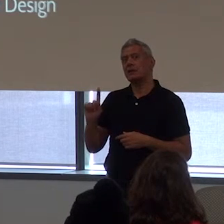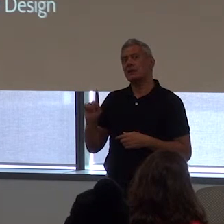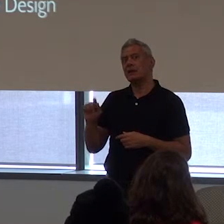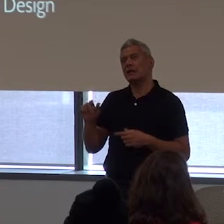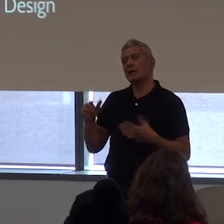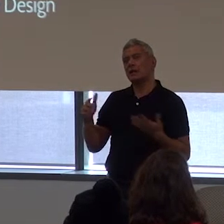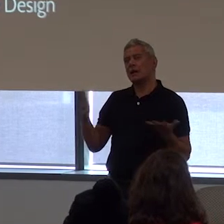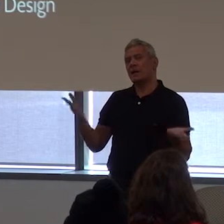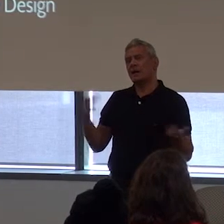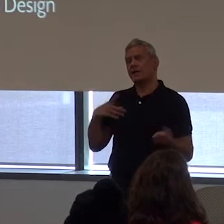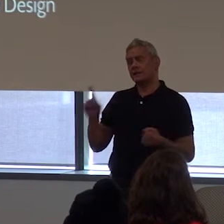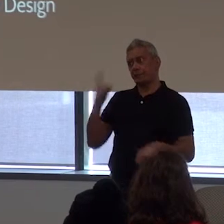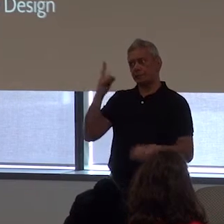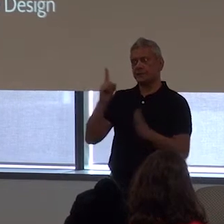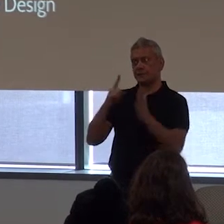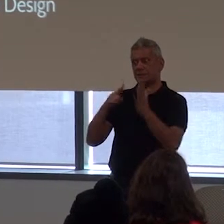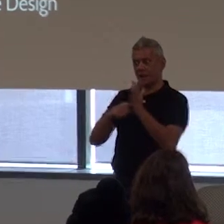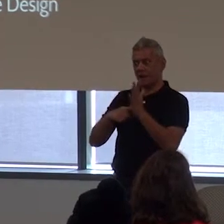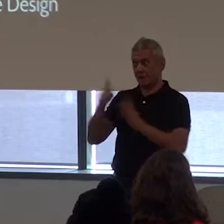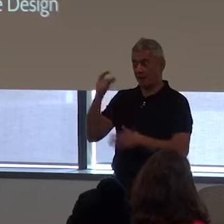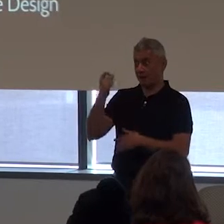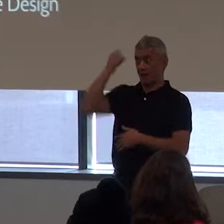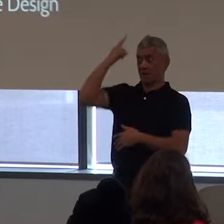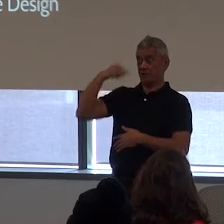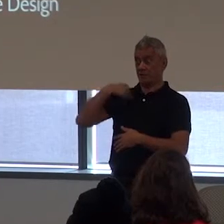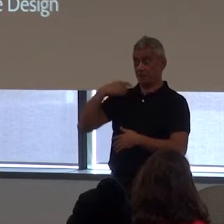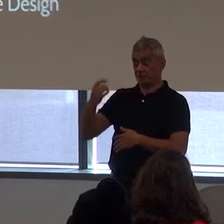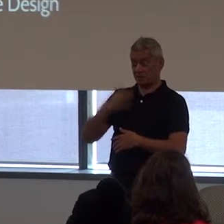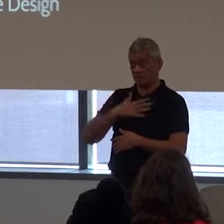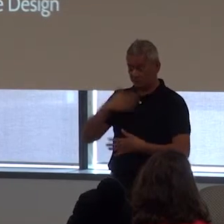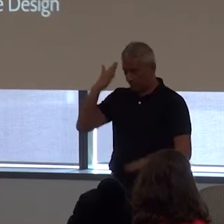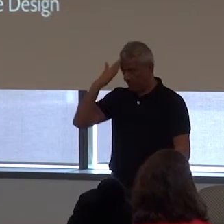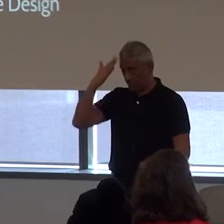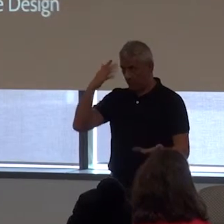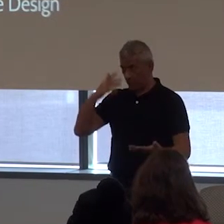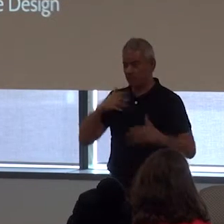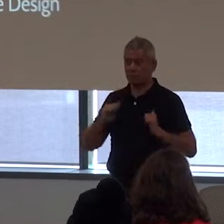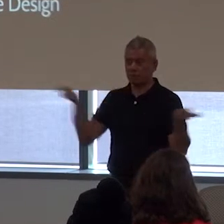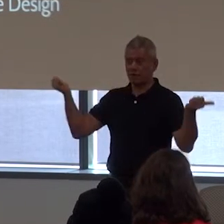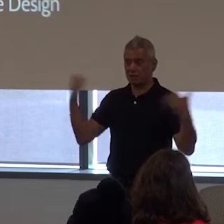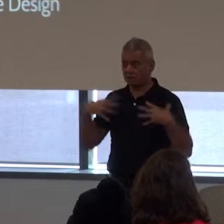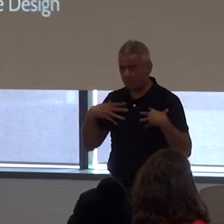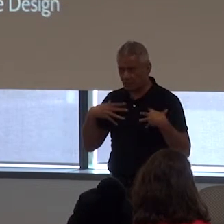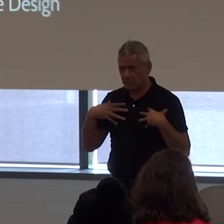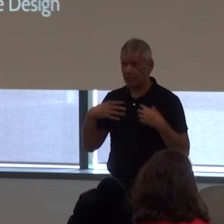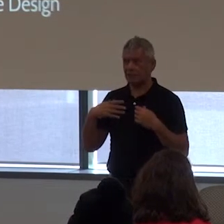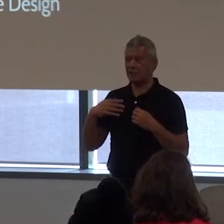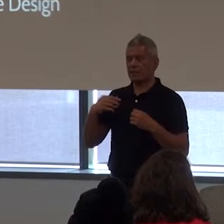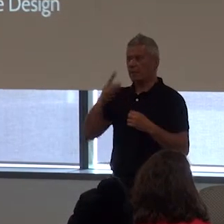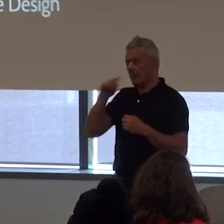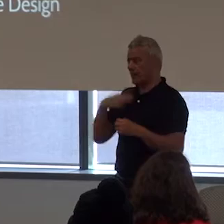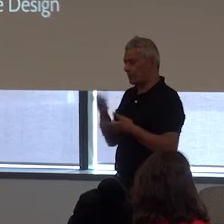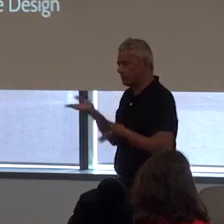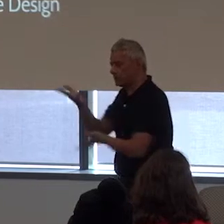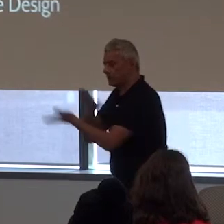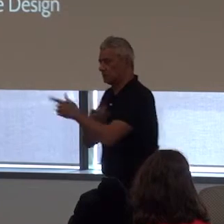ever found out about it, I was just blown away. I sat down with a blind person and I said, tell me, what is your